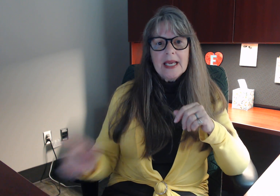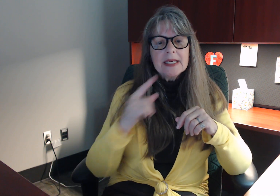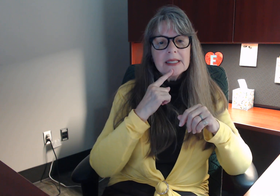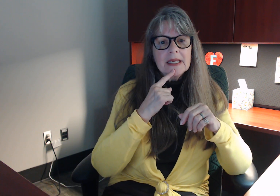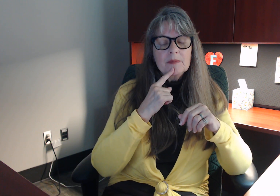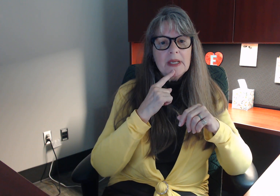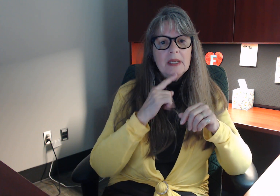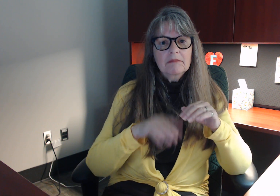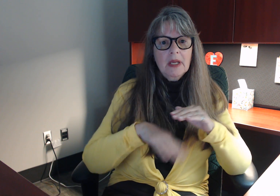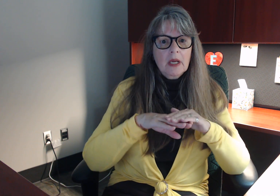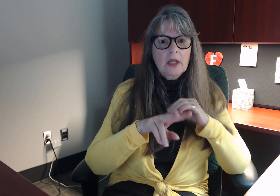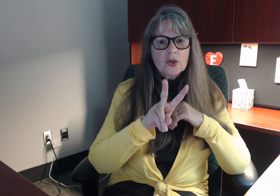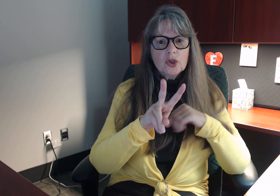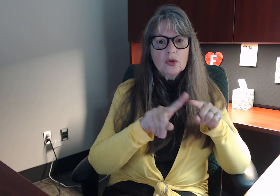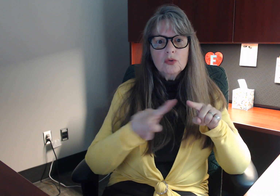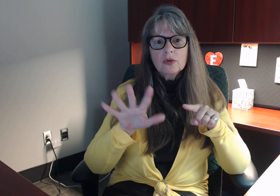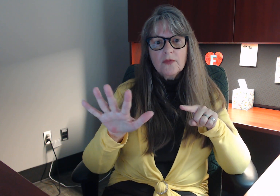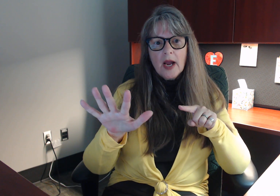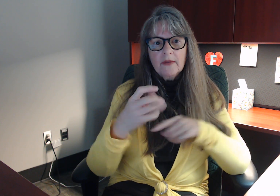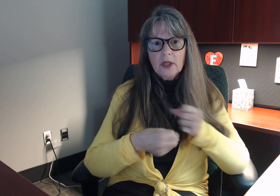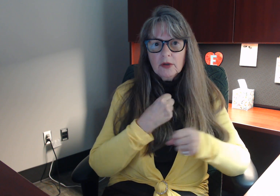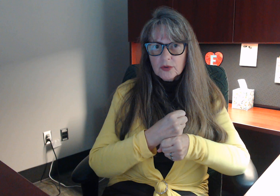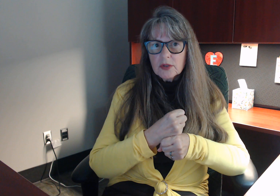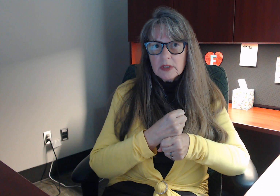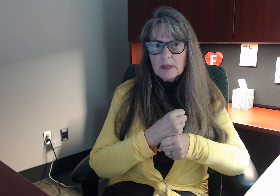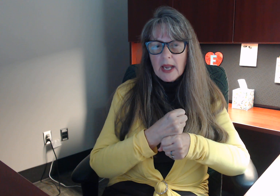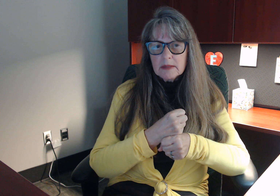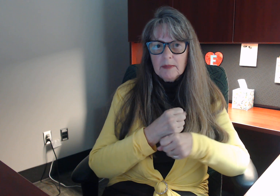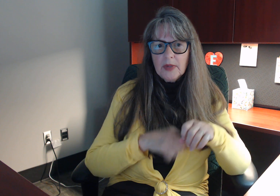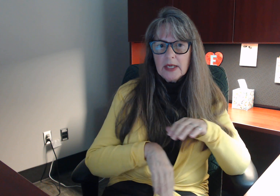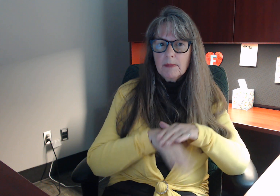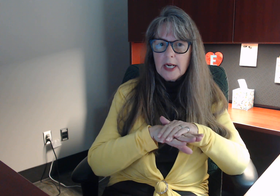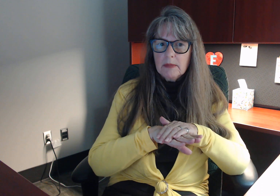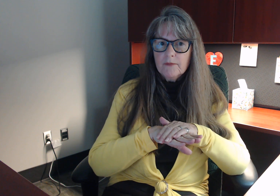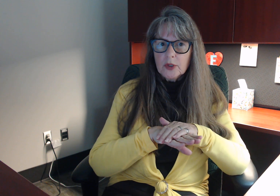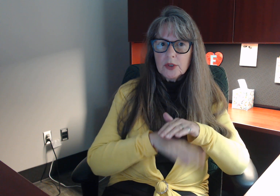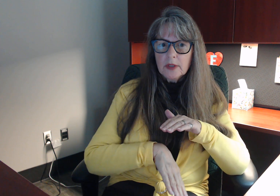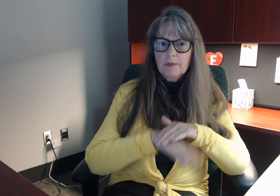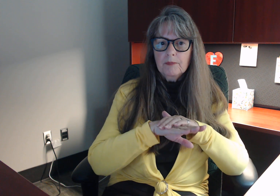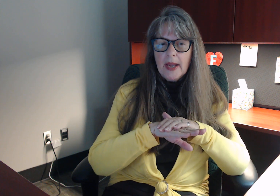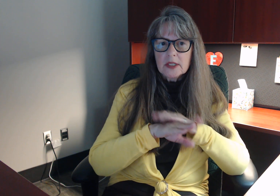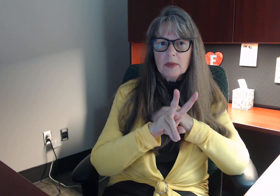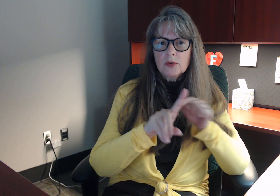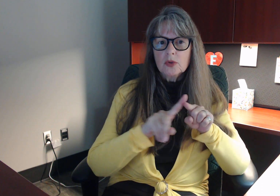says it can be like 2 to 5 years is the maximum. And I did maximum first, maximum 2 to